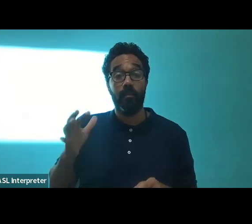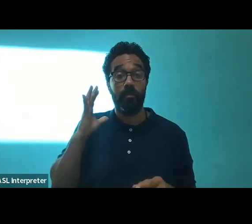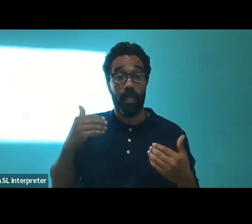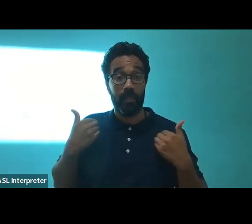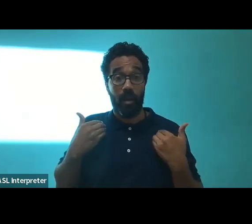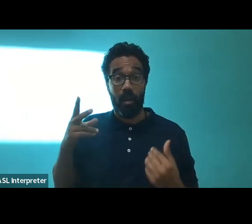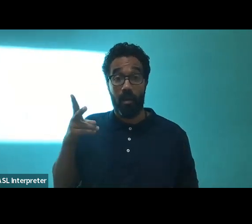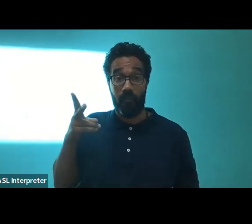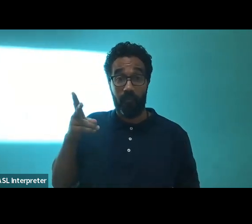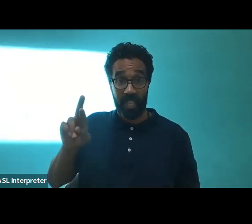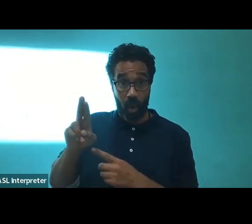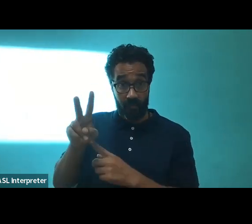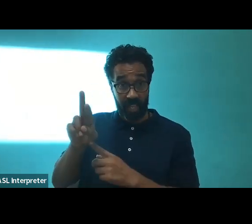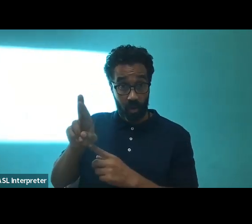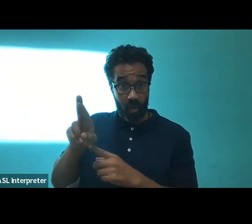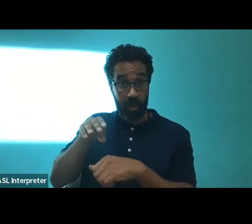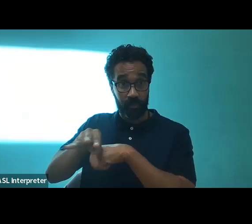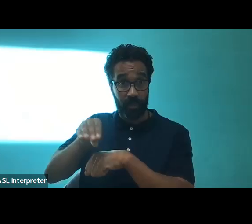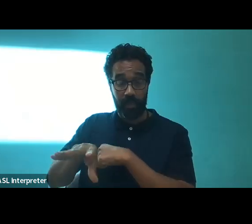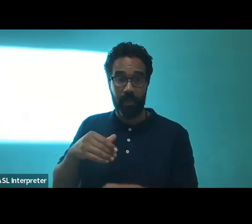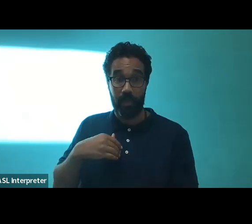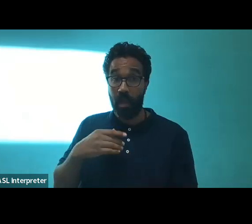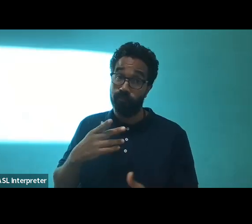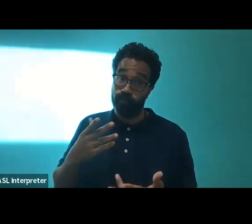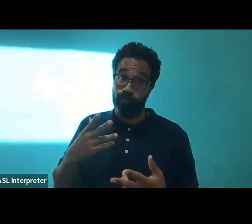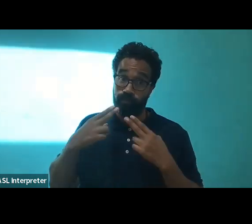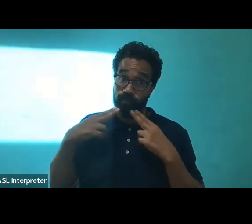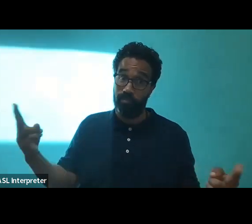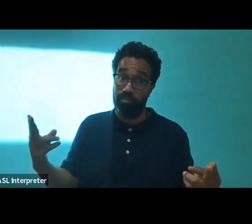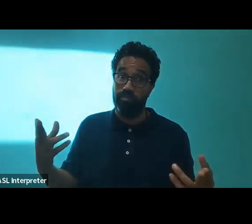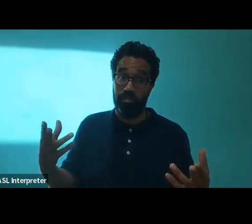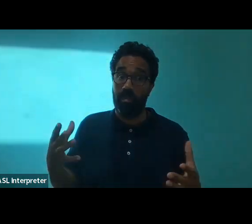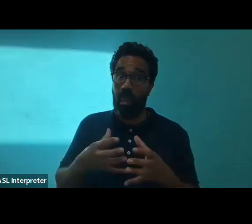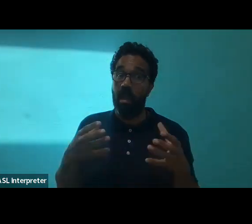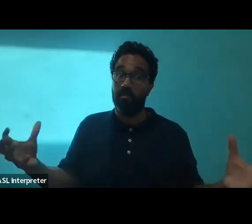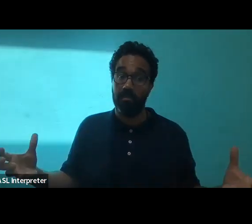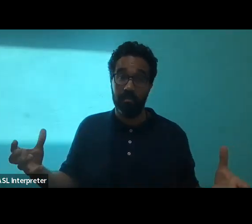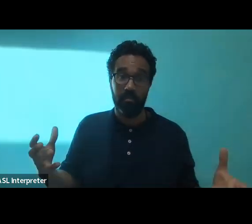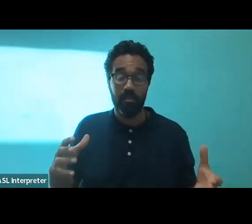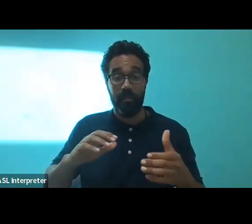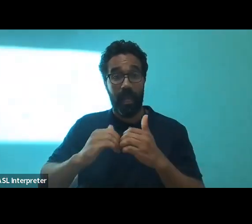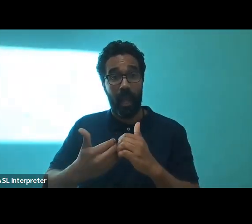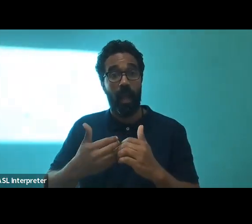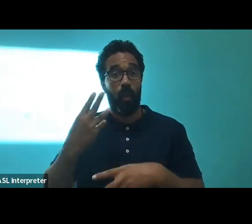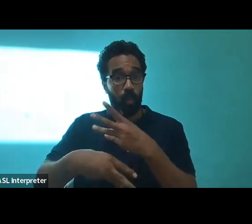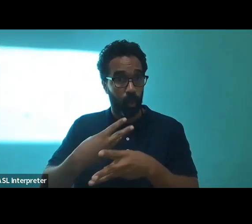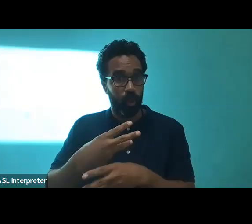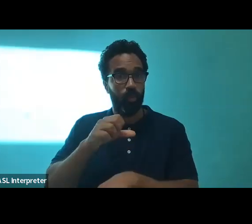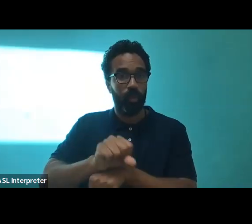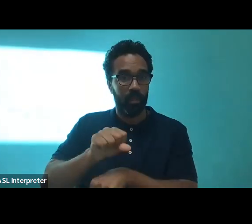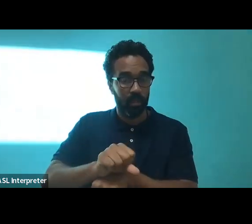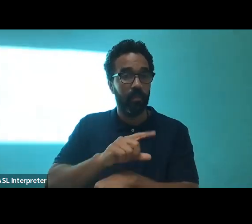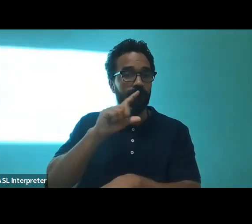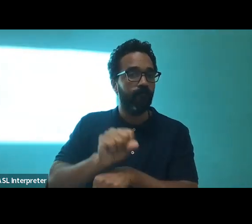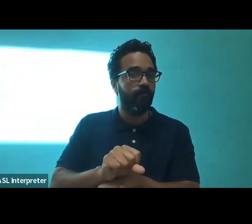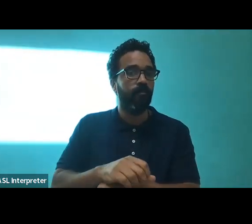counselor, I was pretty naive about much about how the world worked.